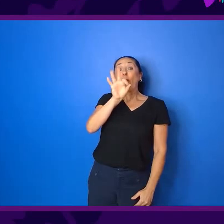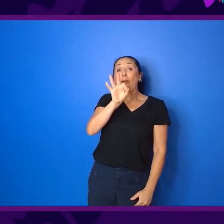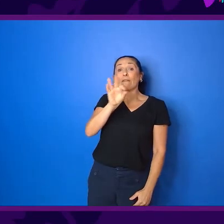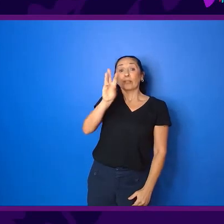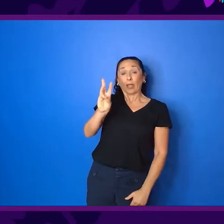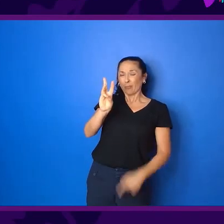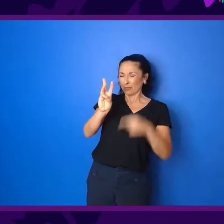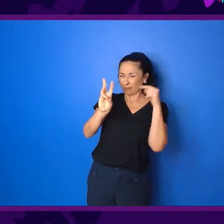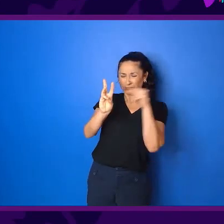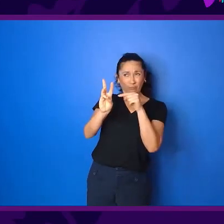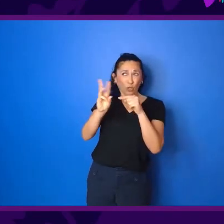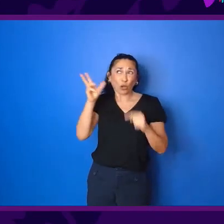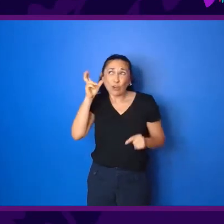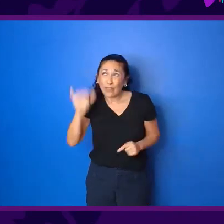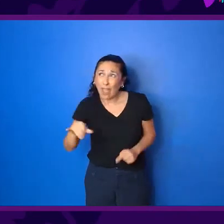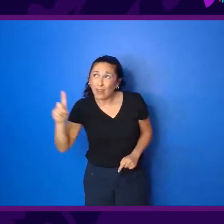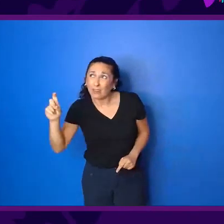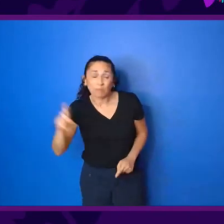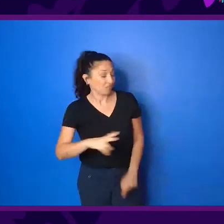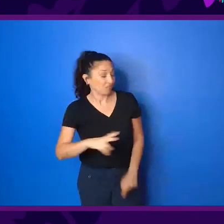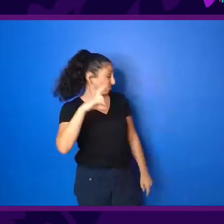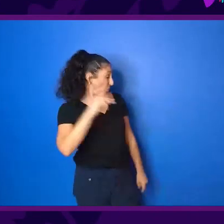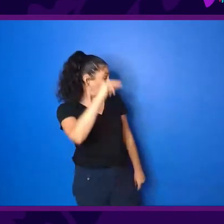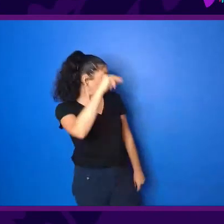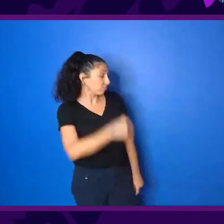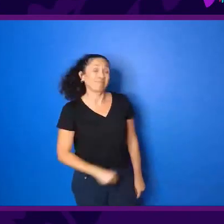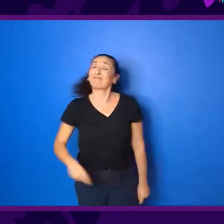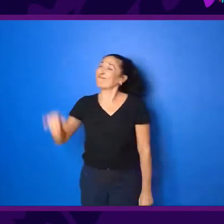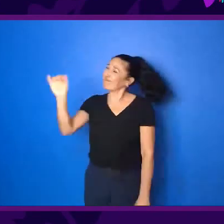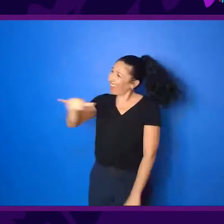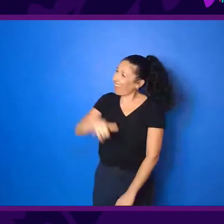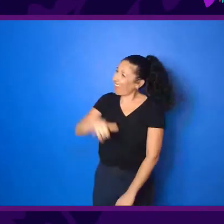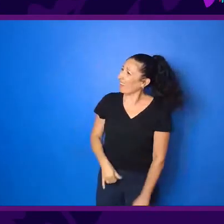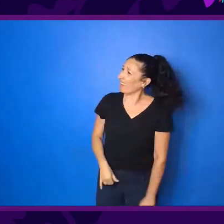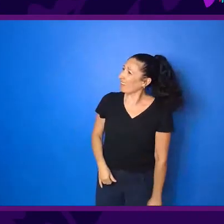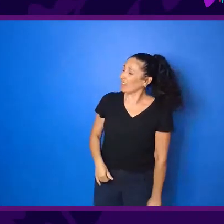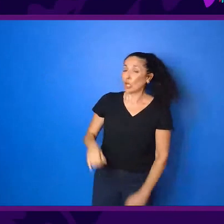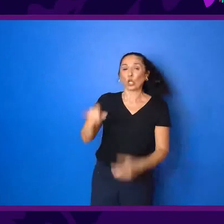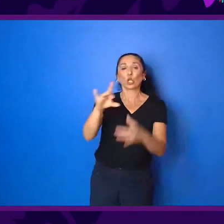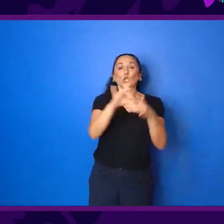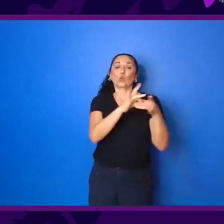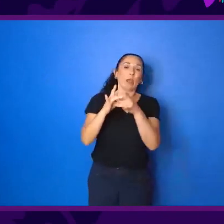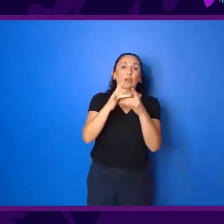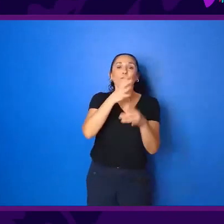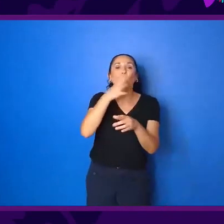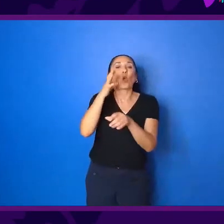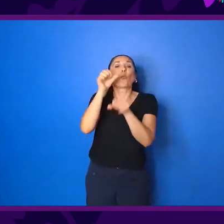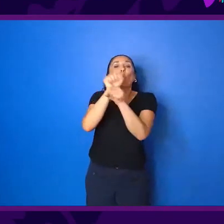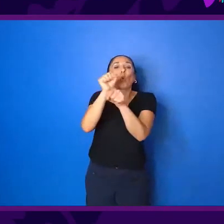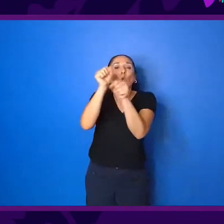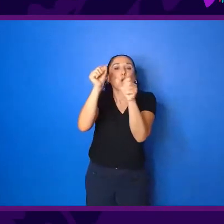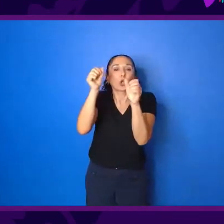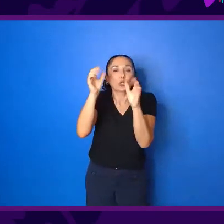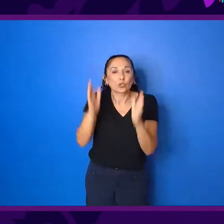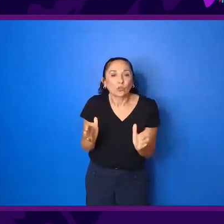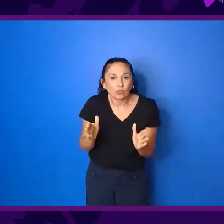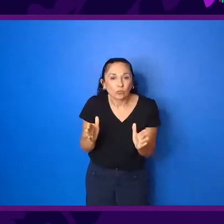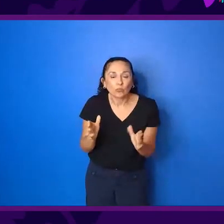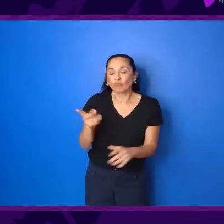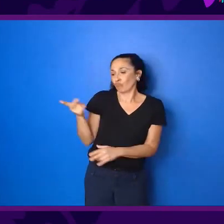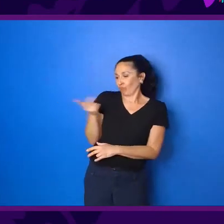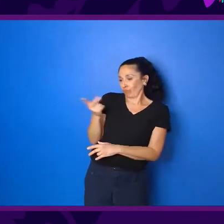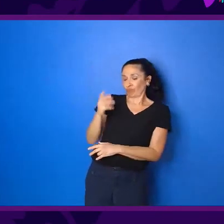UFW. Ever heard of that? Nope. Exactly. United Farm Workers. Ugh. Anyway, the two of them, this